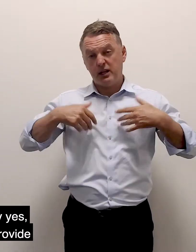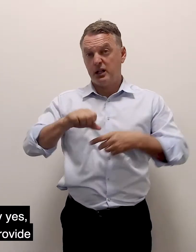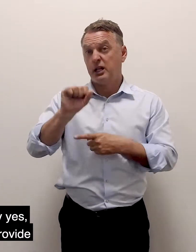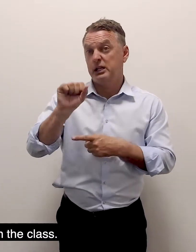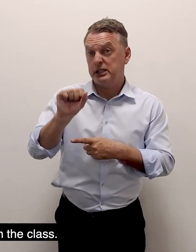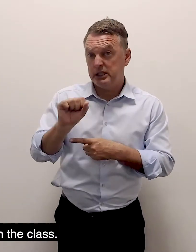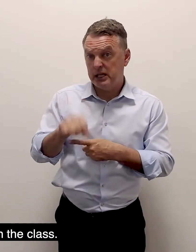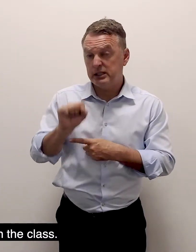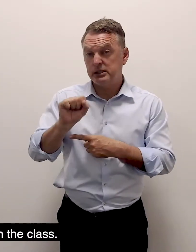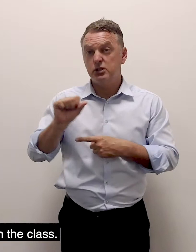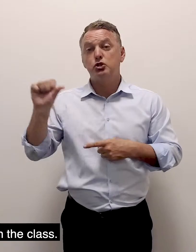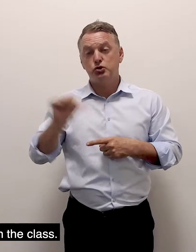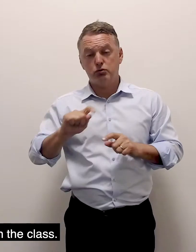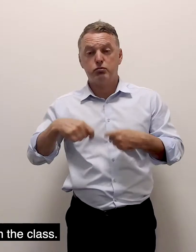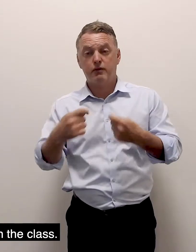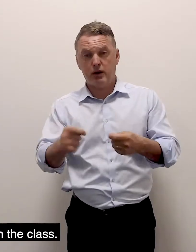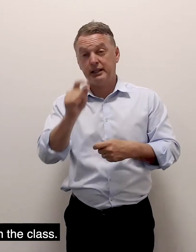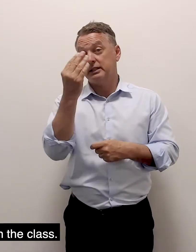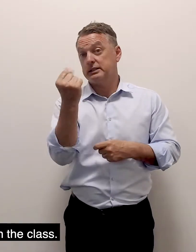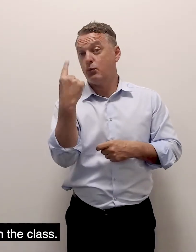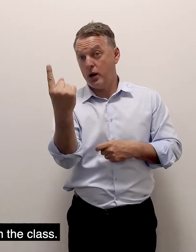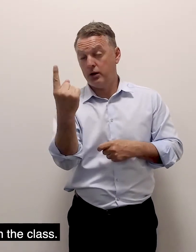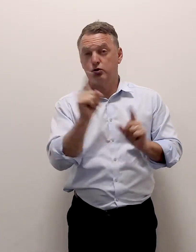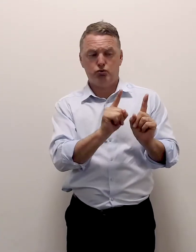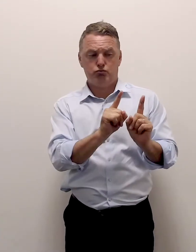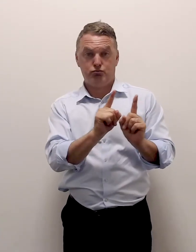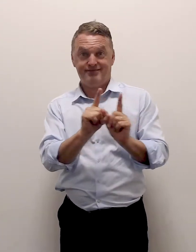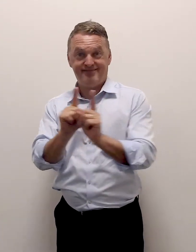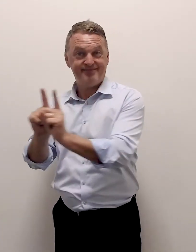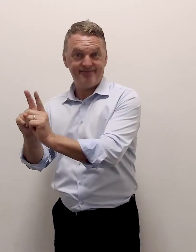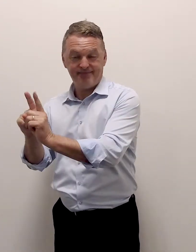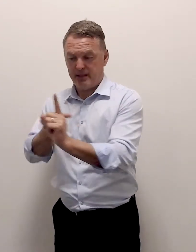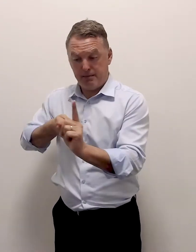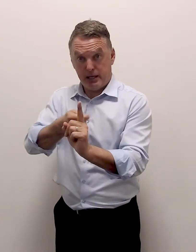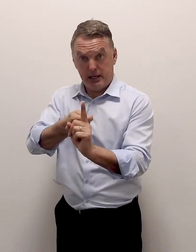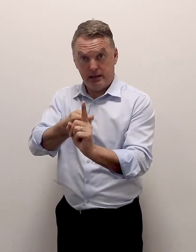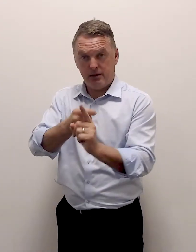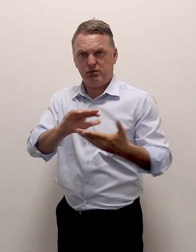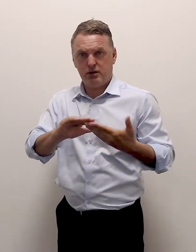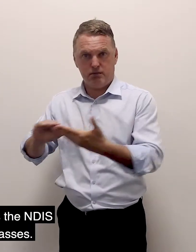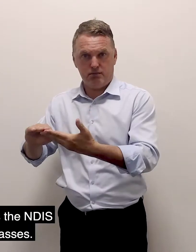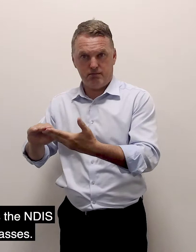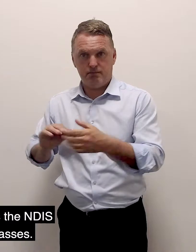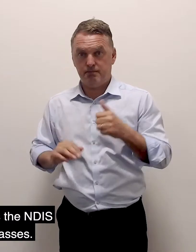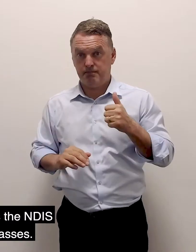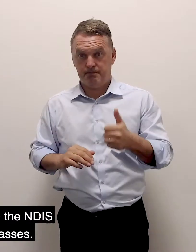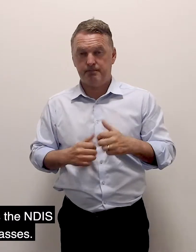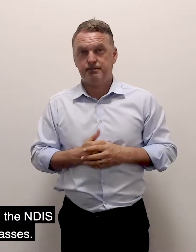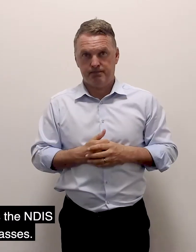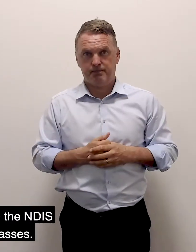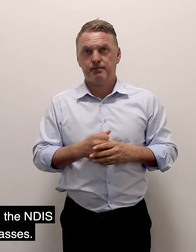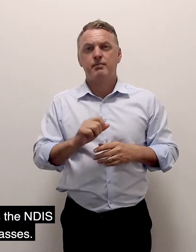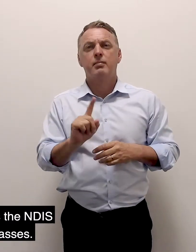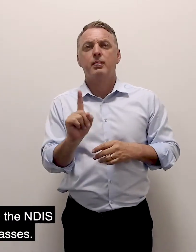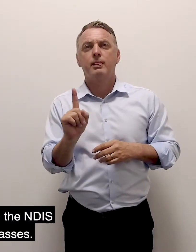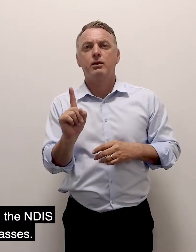should provide someone to assist her in the class. Yeah, okay. What